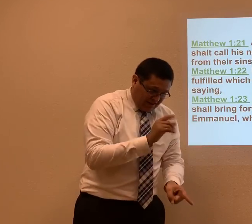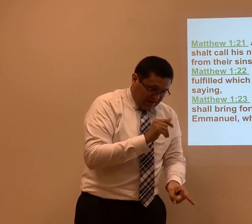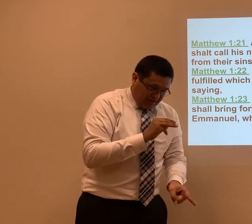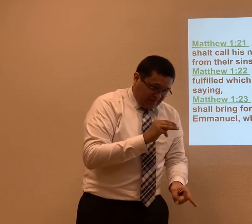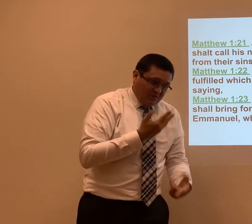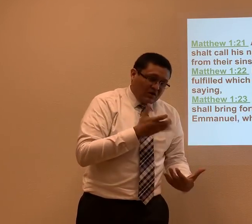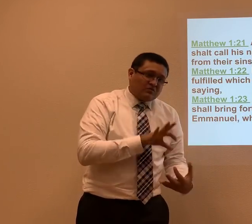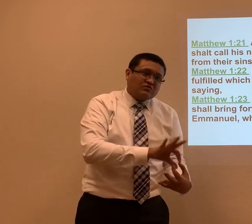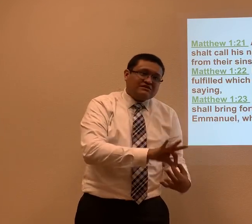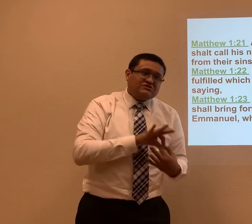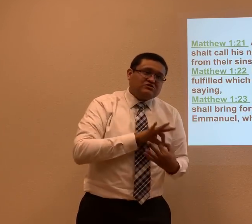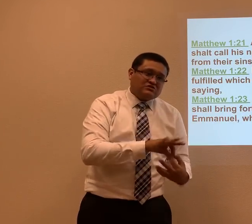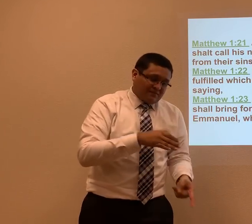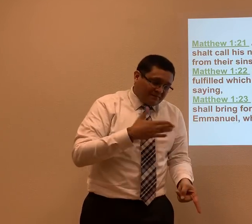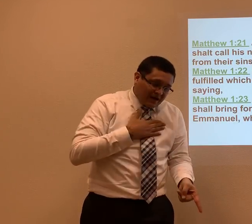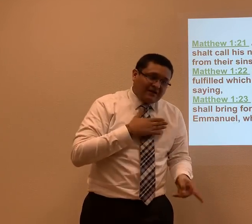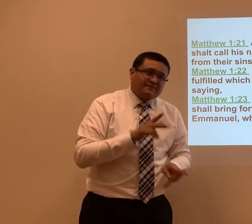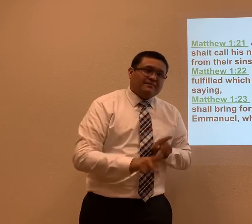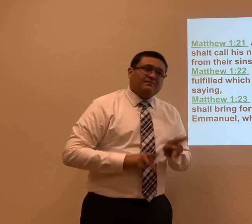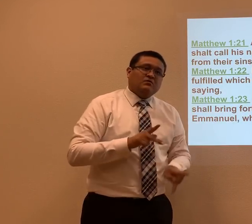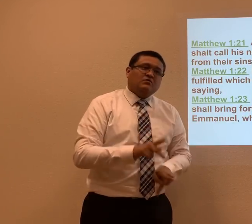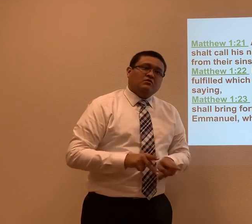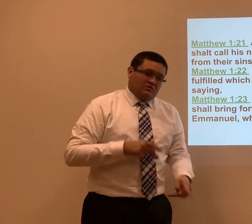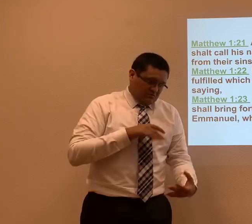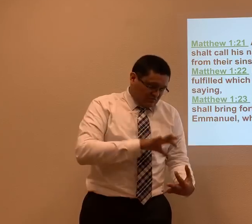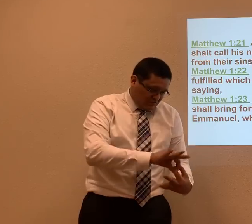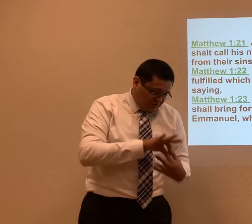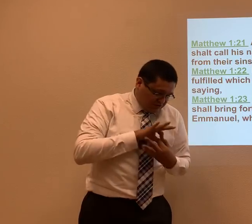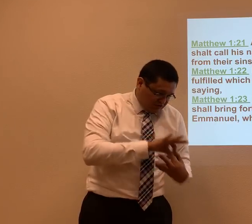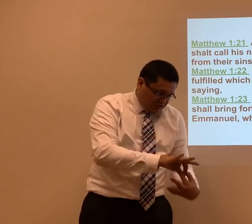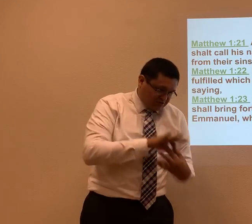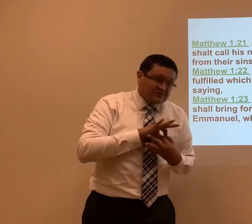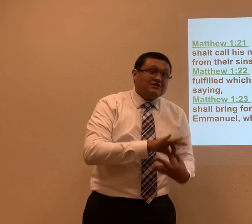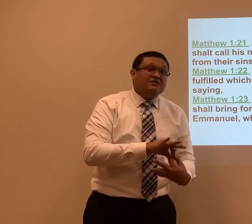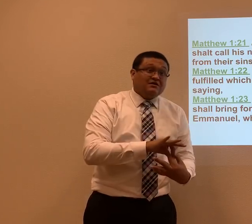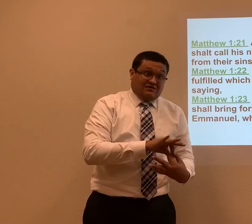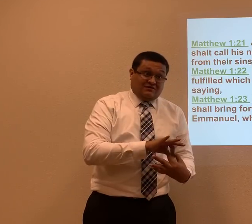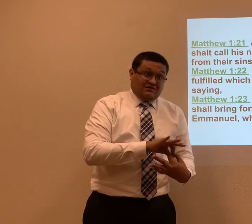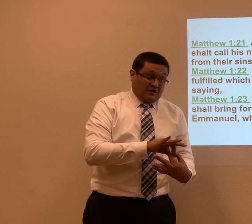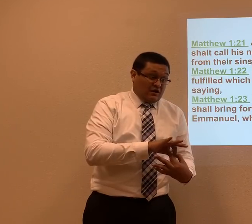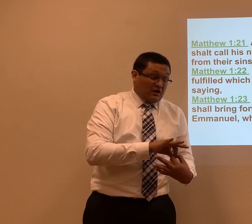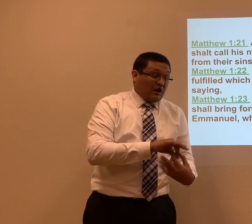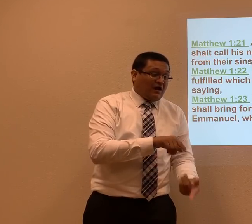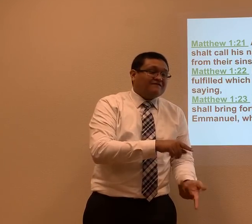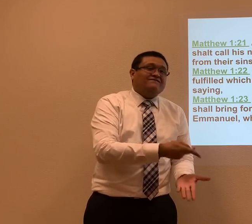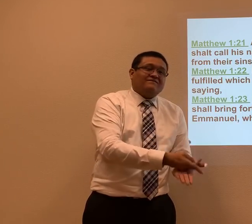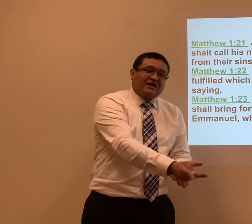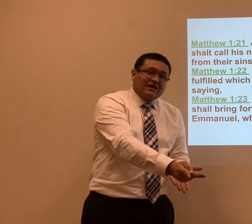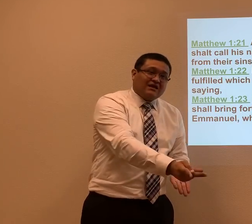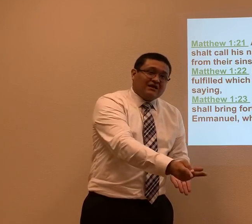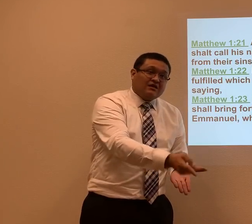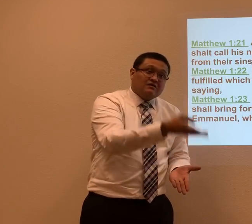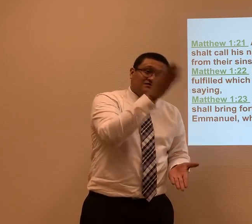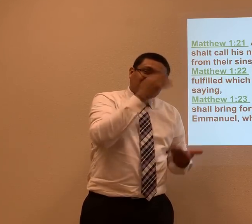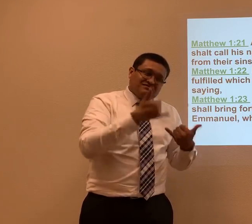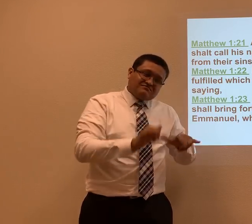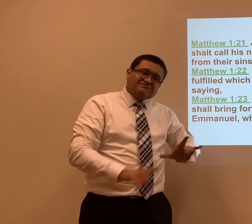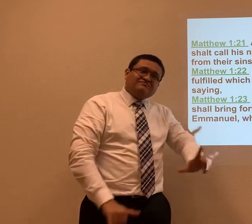He formed him, and he had communion, and that was his. They had that connection together. But then he